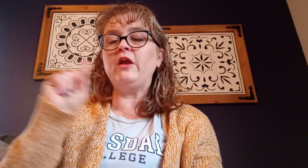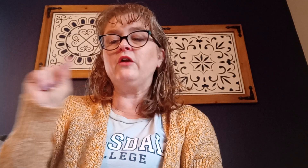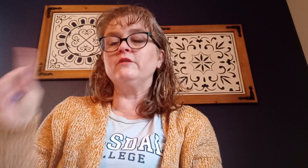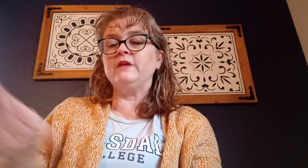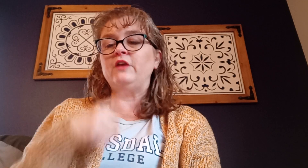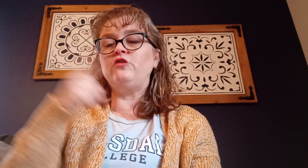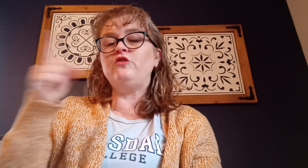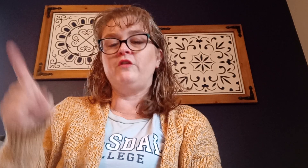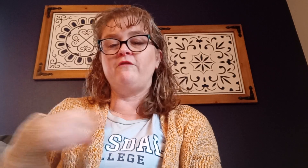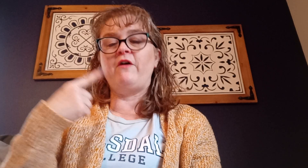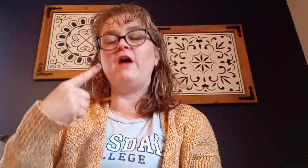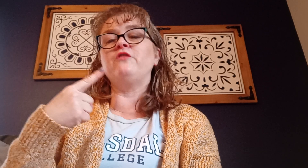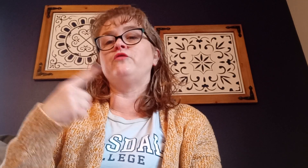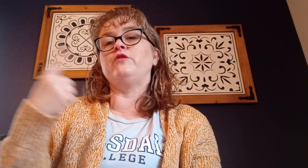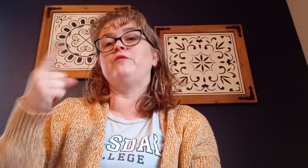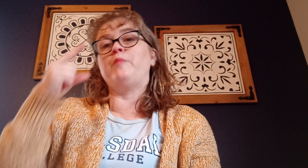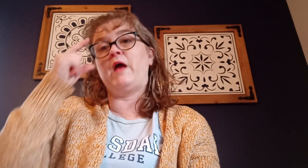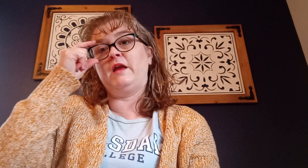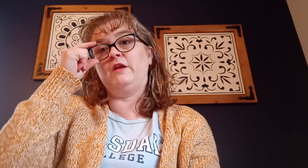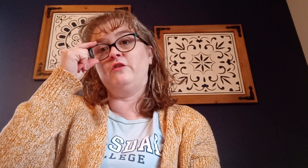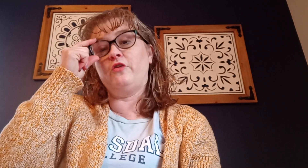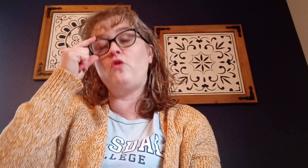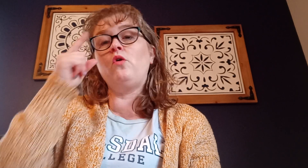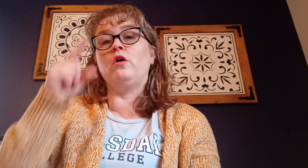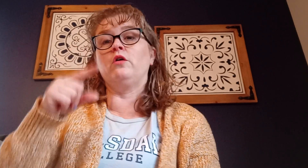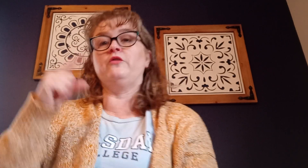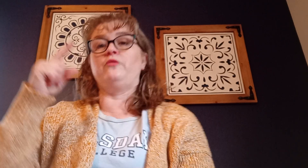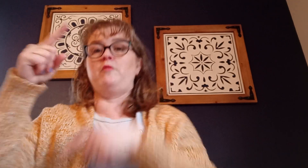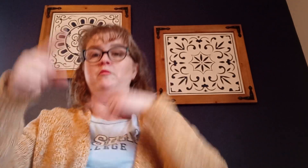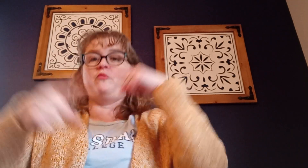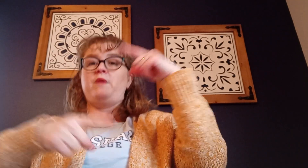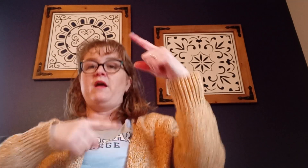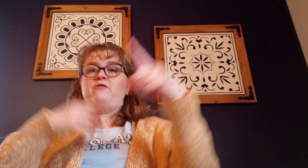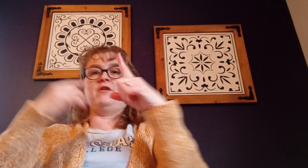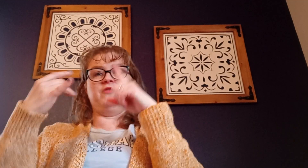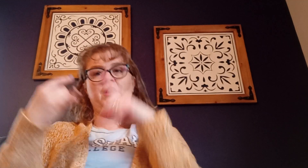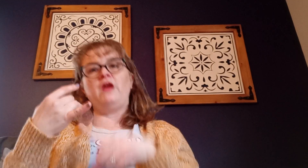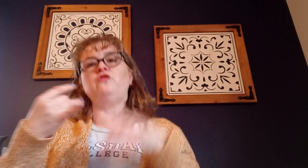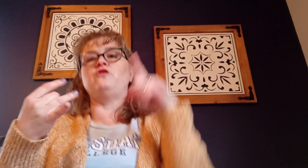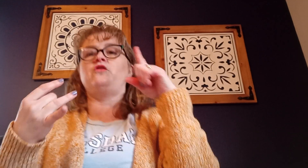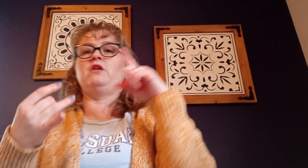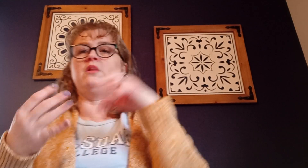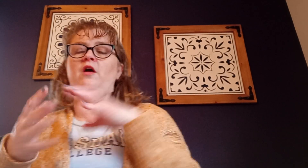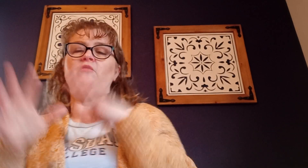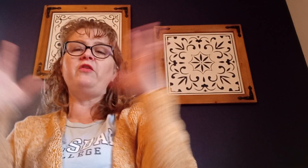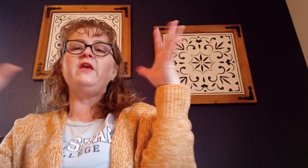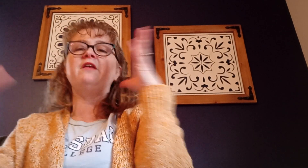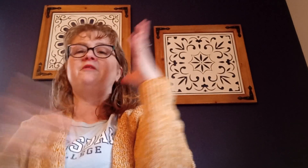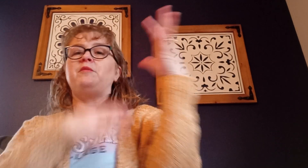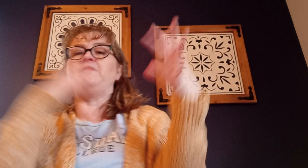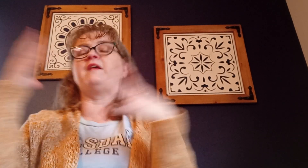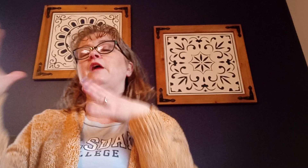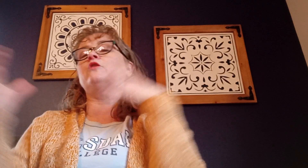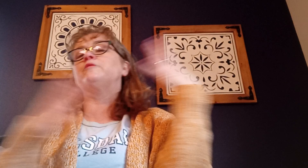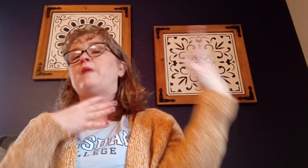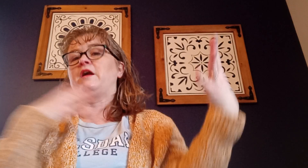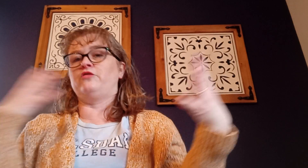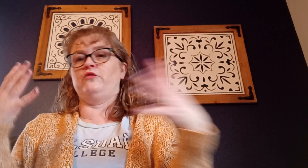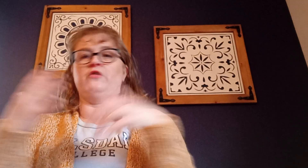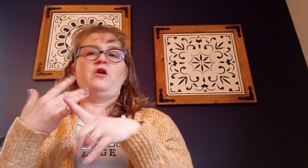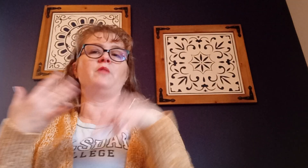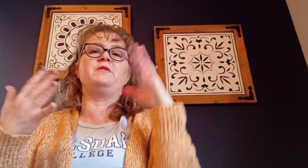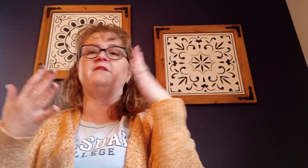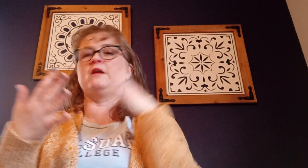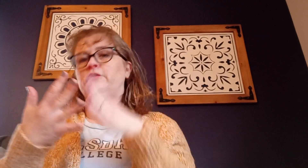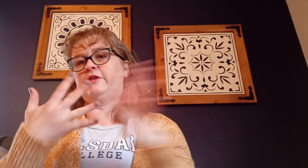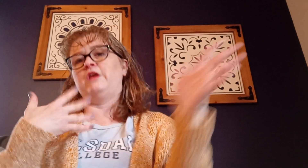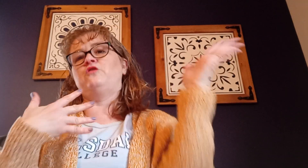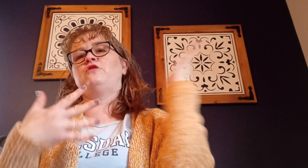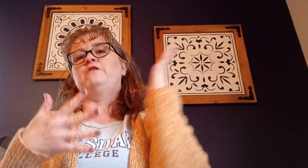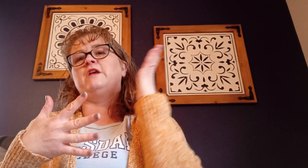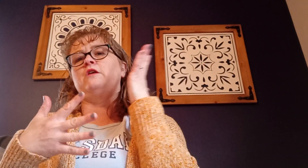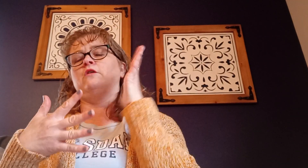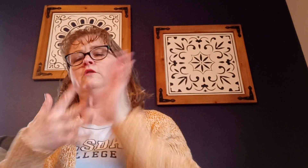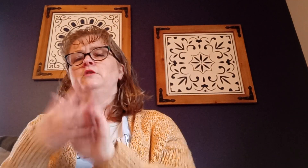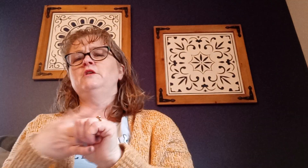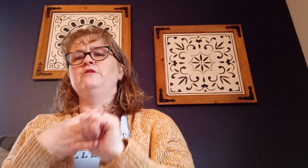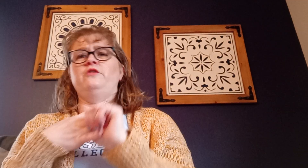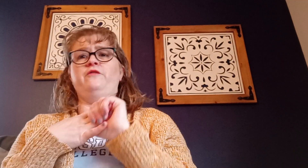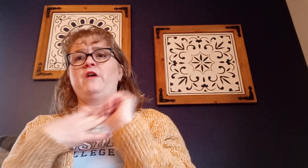recycle nitrogen and phosphorus back into the coral because remember, we have to have the nitrogen. Everything has to be cycled back through the carbon cycle, the nitrogen cycle, so our